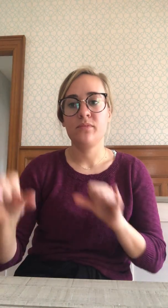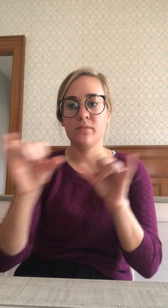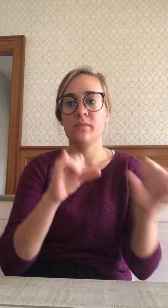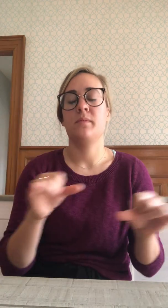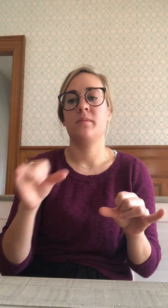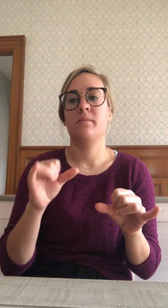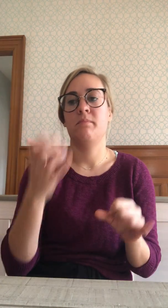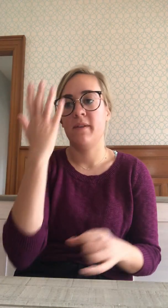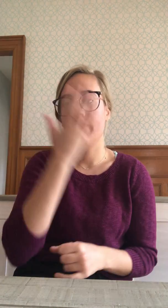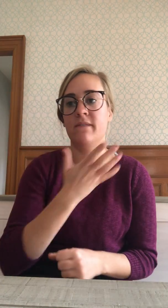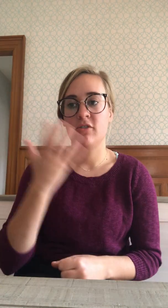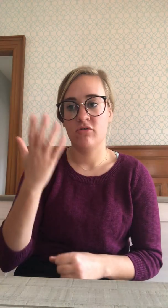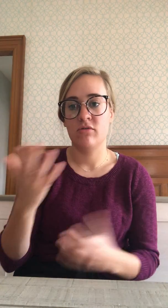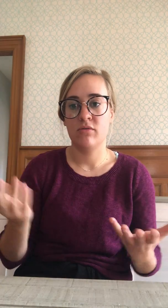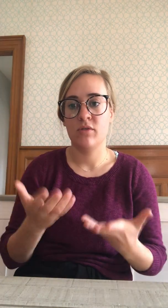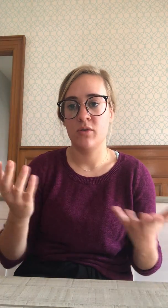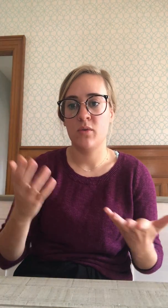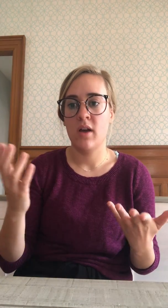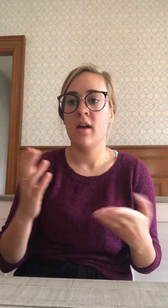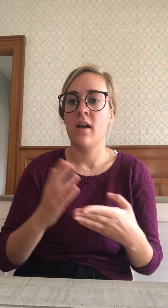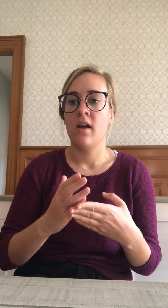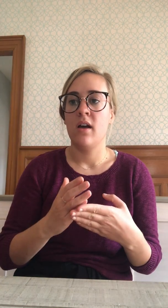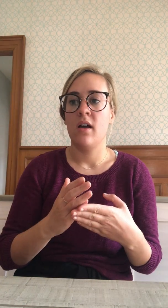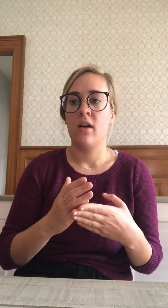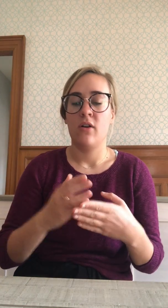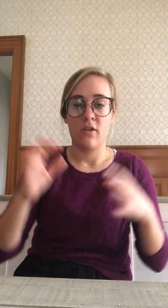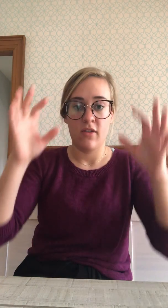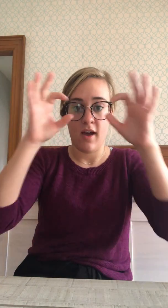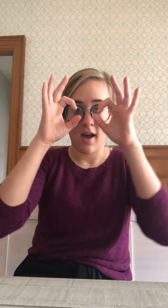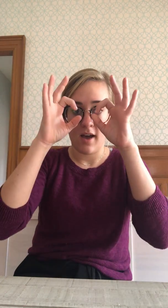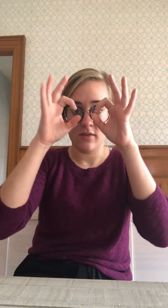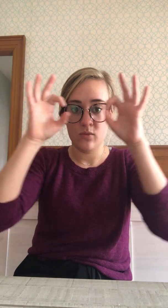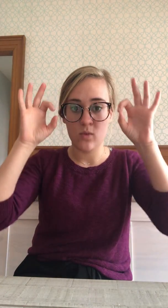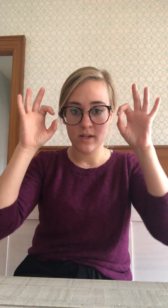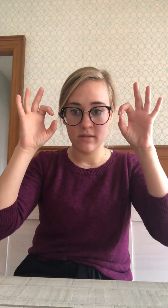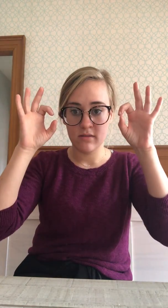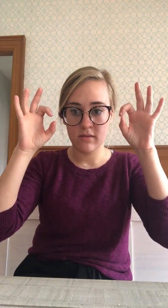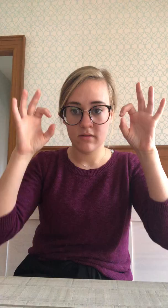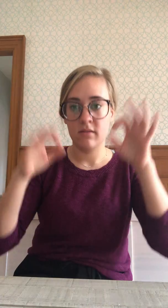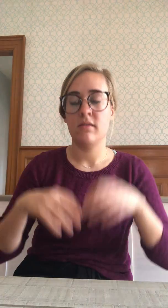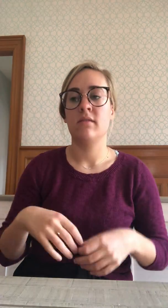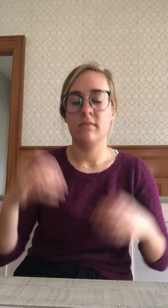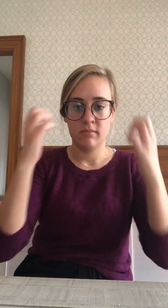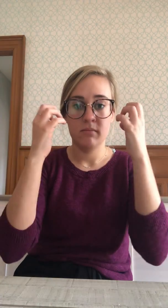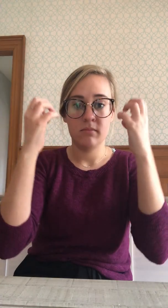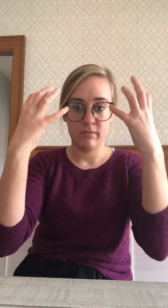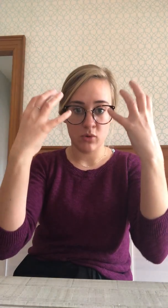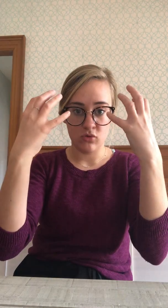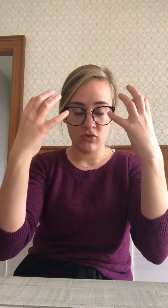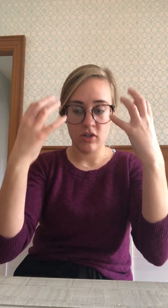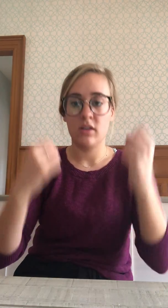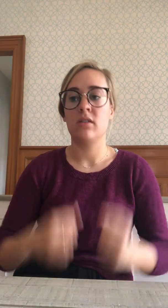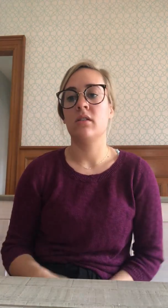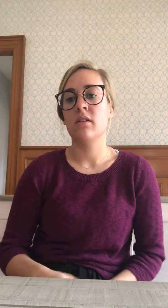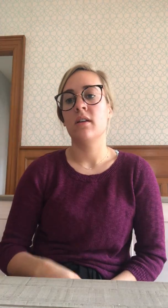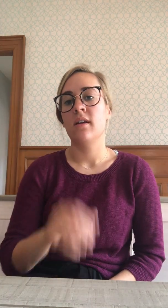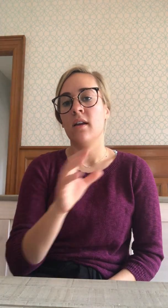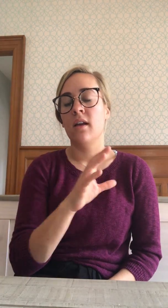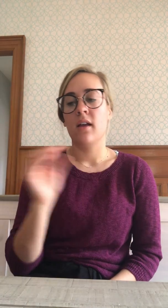include hypertelorism, that's wide-set eyes, proptosis, the bulging eyes, and down-slanting palpebral